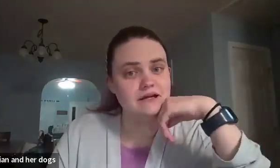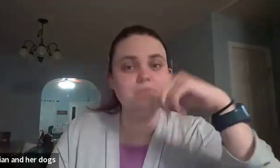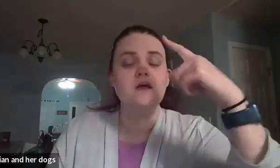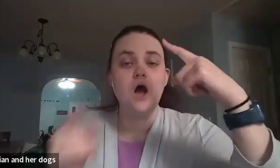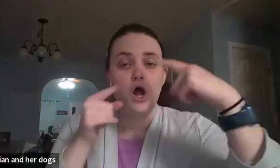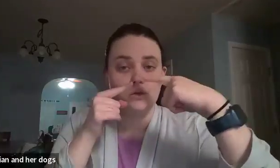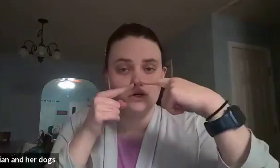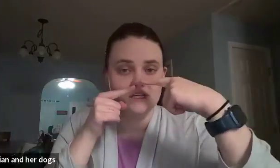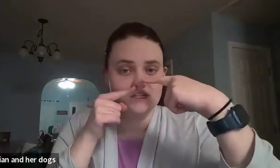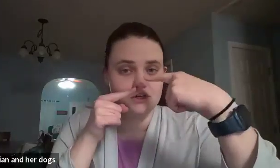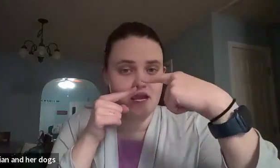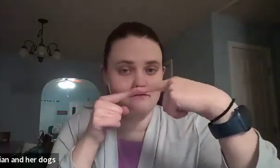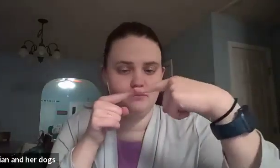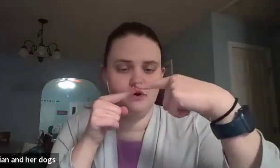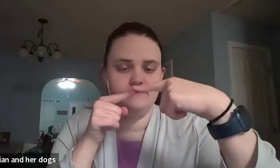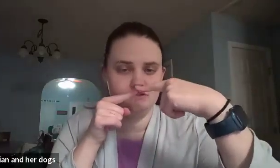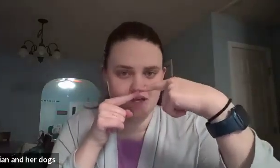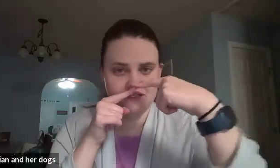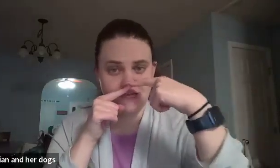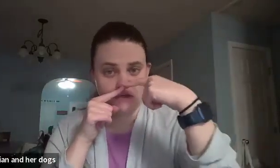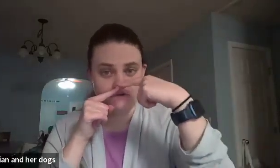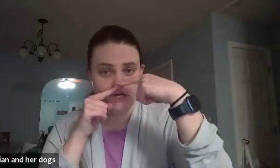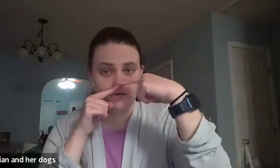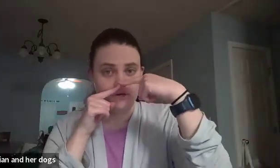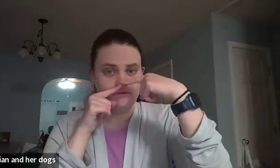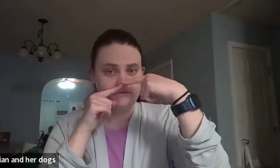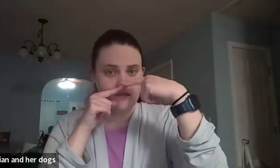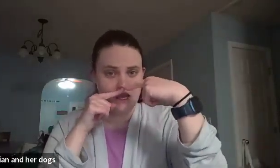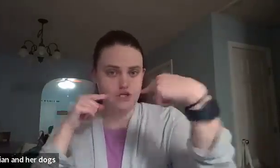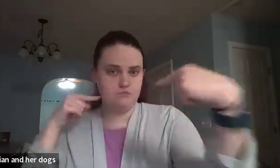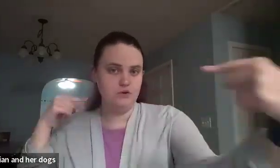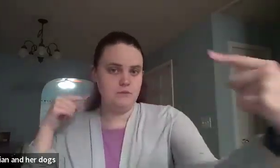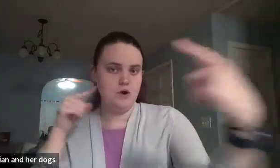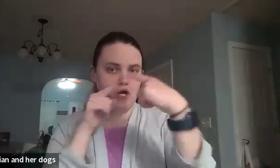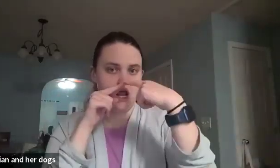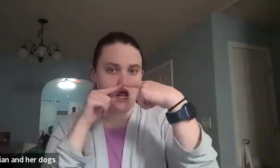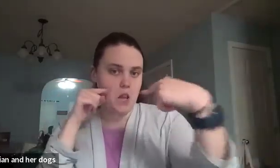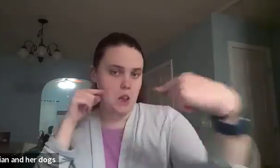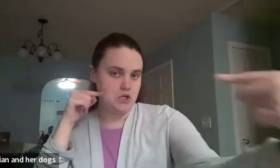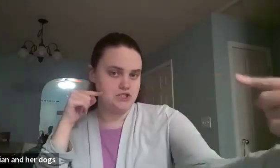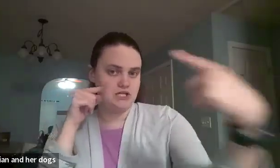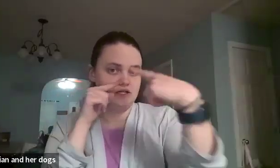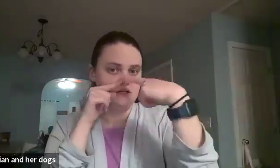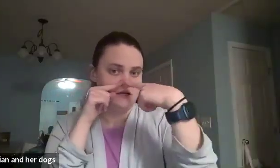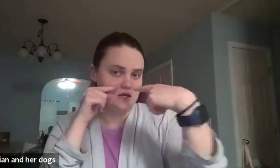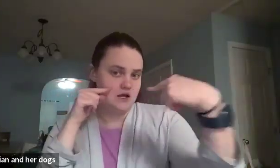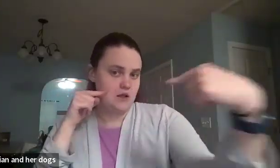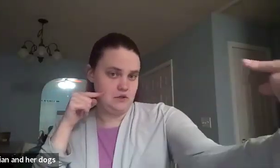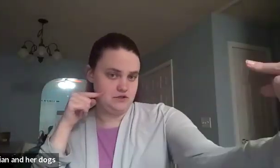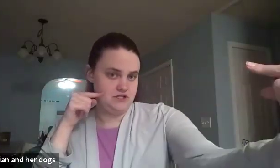signing it. Allergic is you're going to have your pointer fingers kind of together in front of your nose and you pull them apart. Allergic,